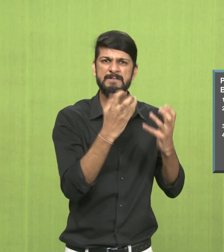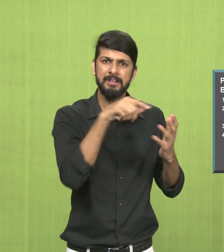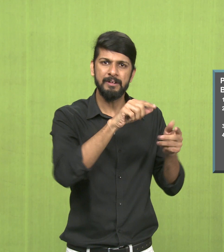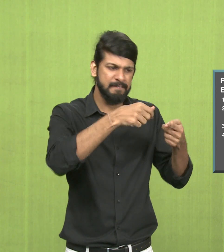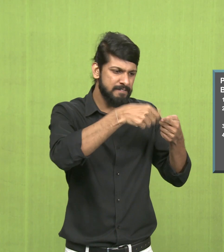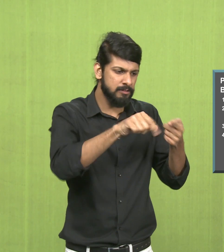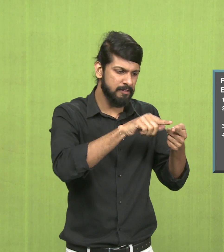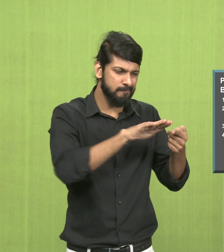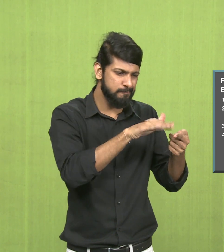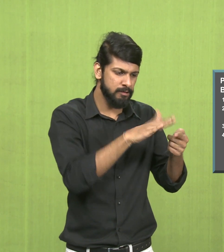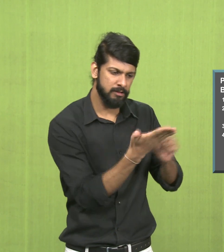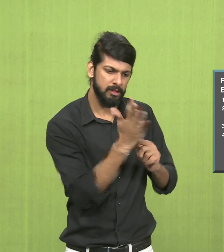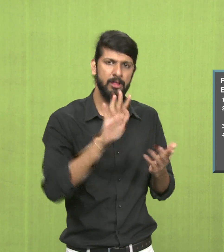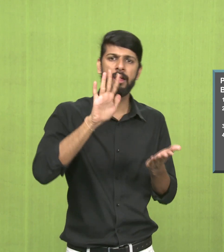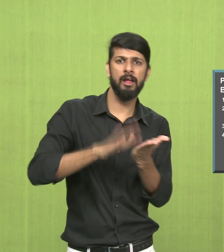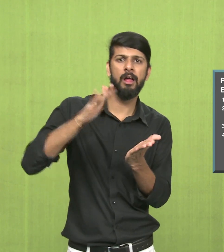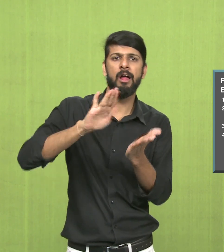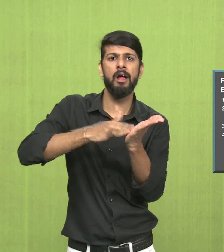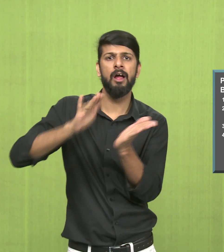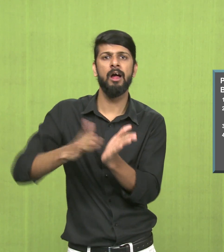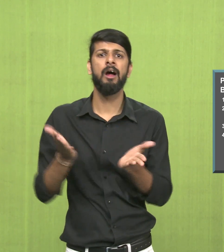And you can also use oil color